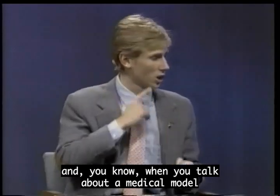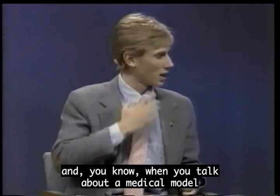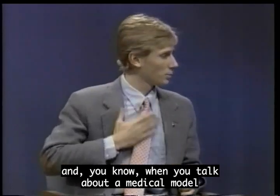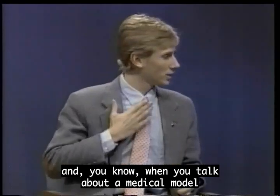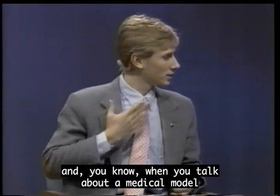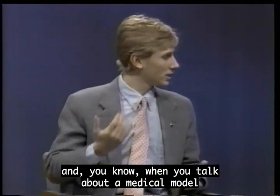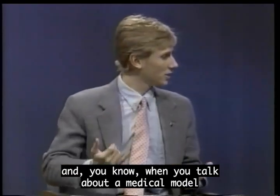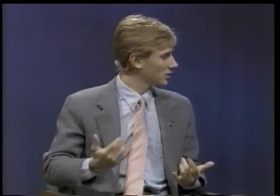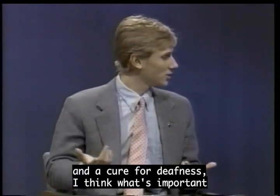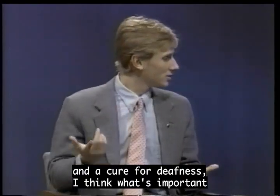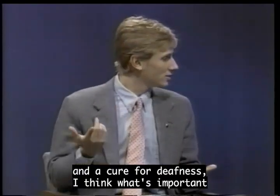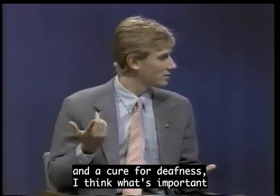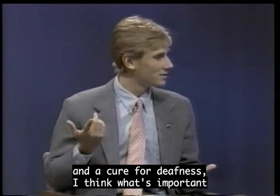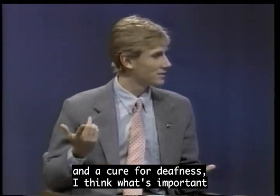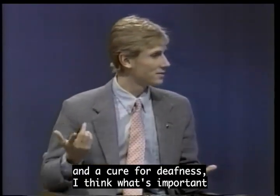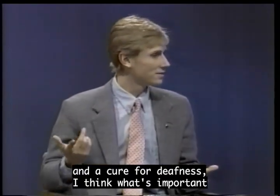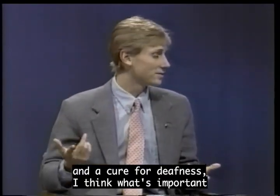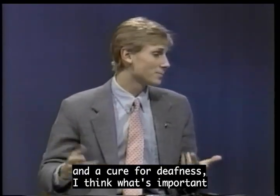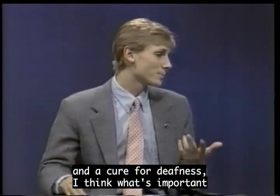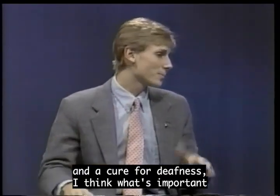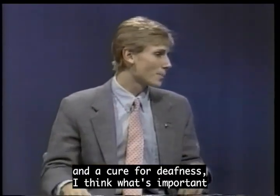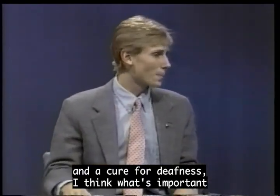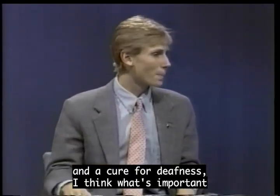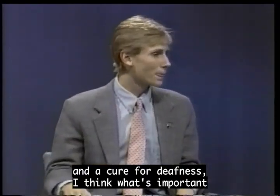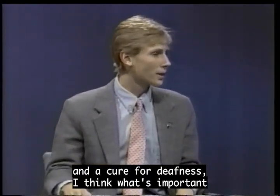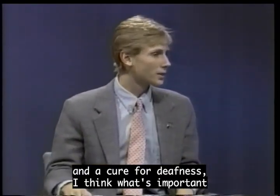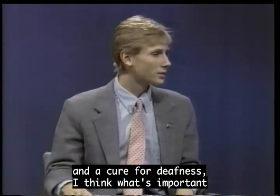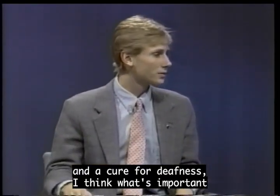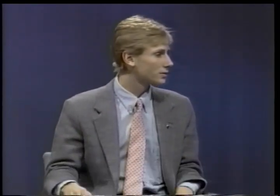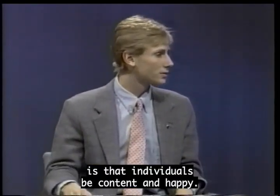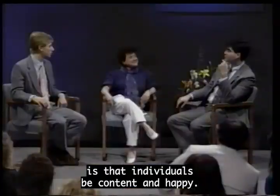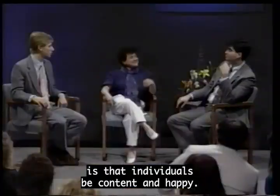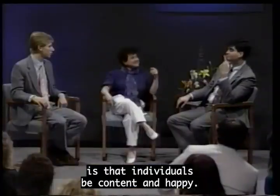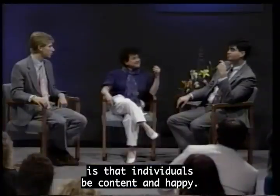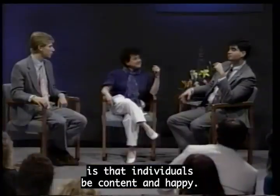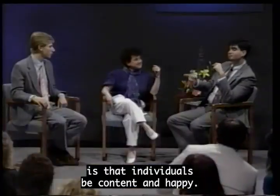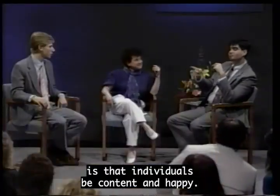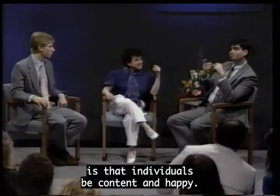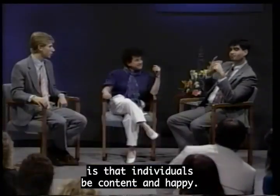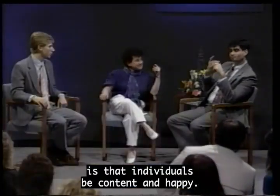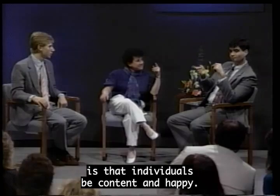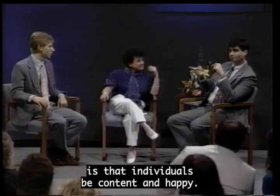cure for deafness, I think what's important is that individuals be content and happy.